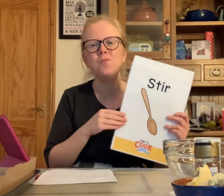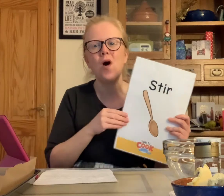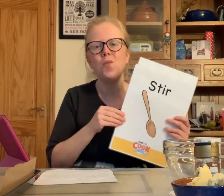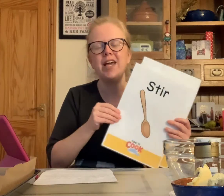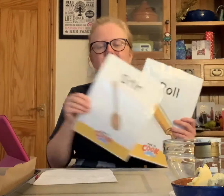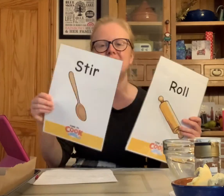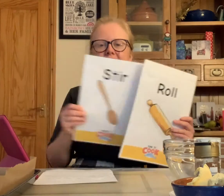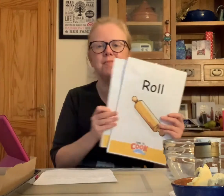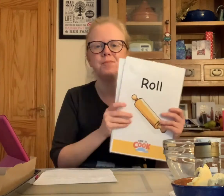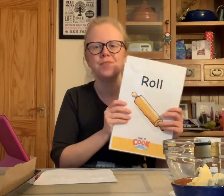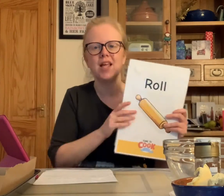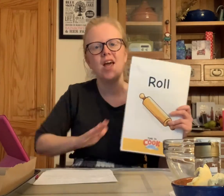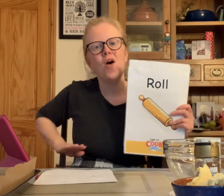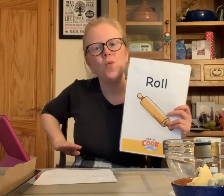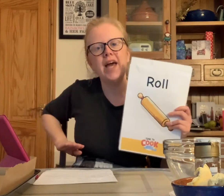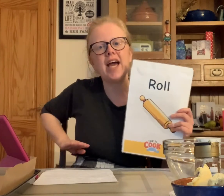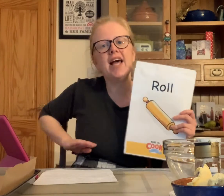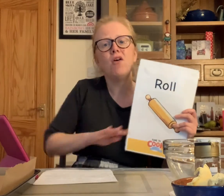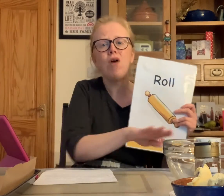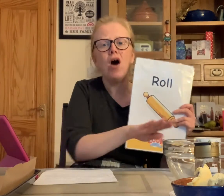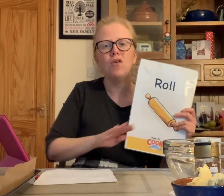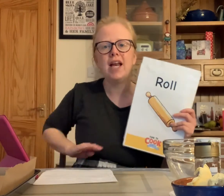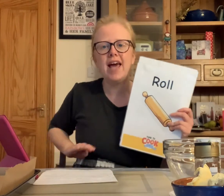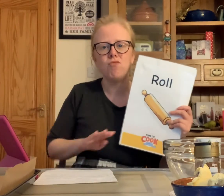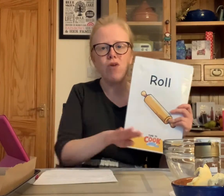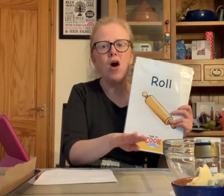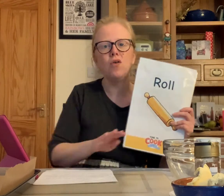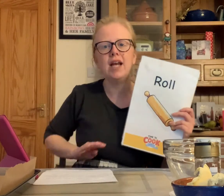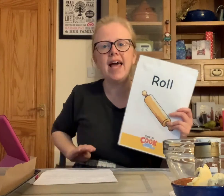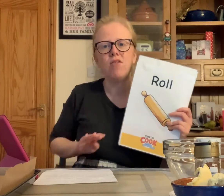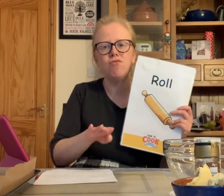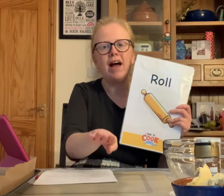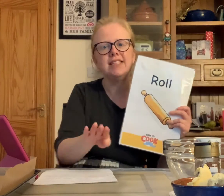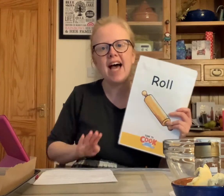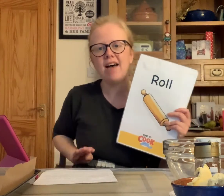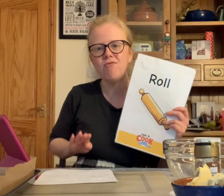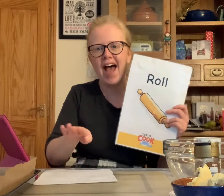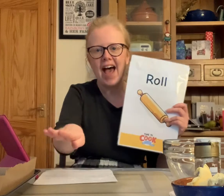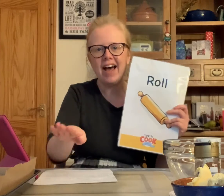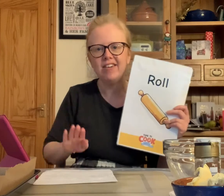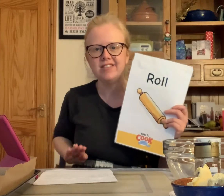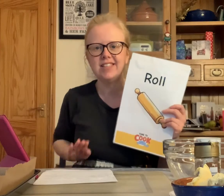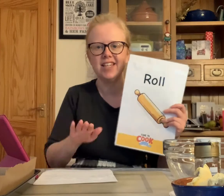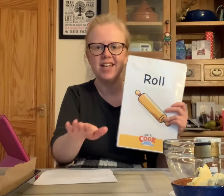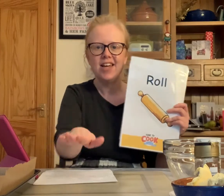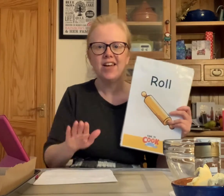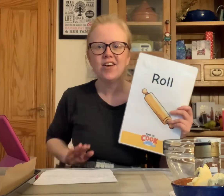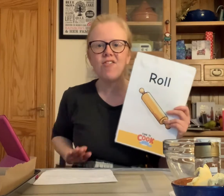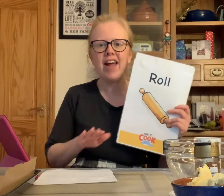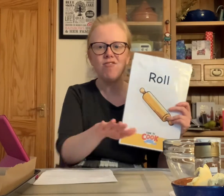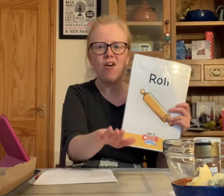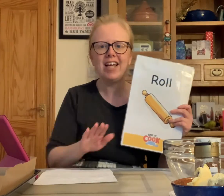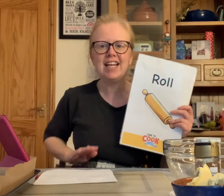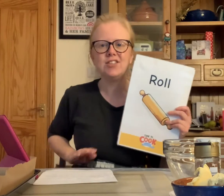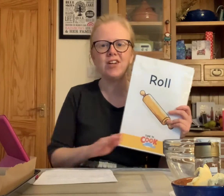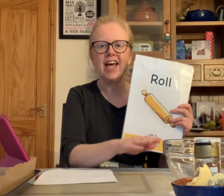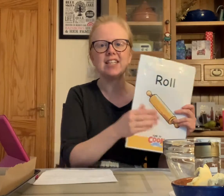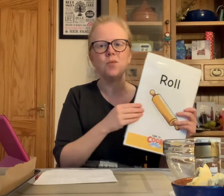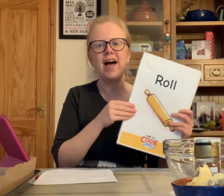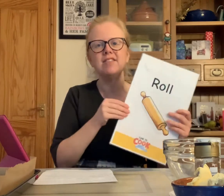what we've done. We're gonna roll it, round and round. Great rolling little cooks, well